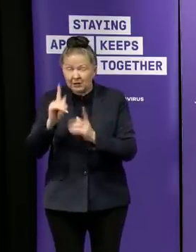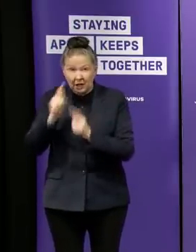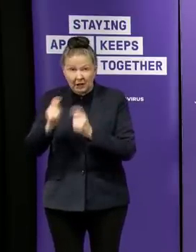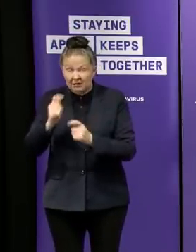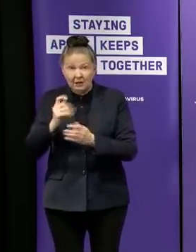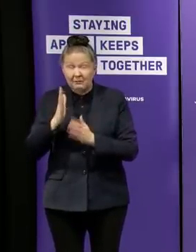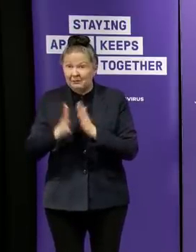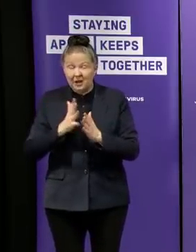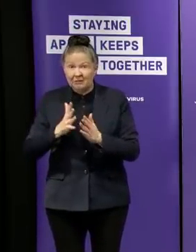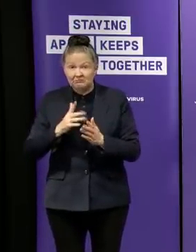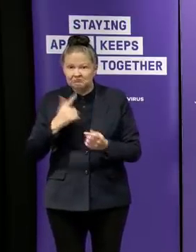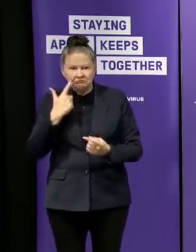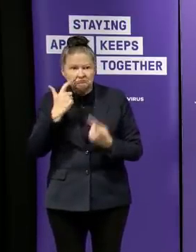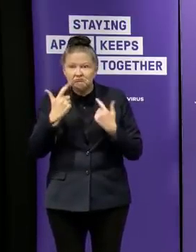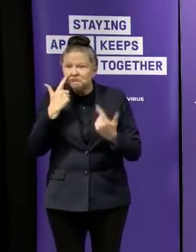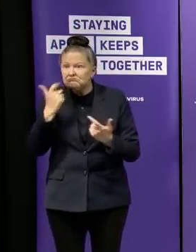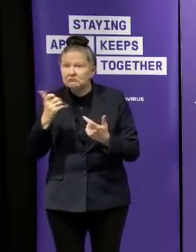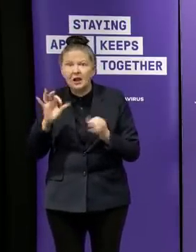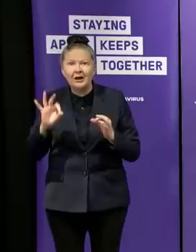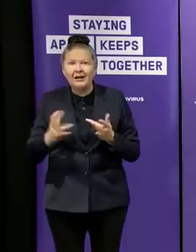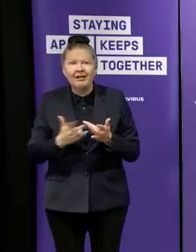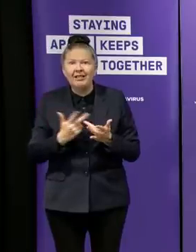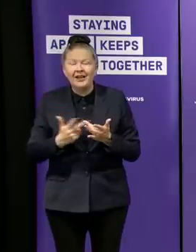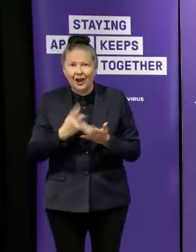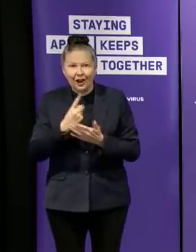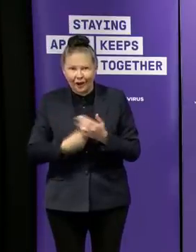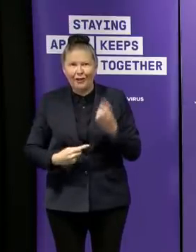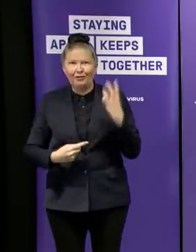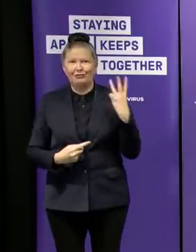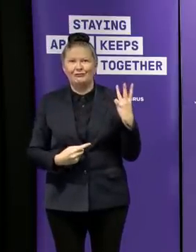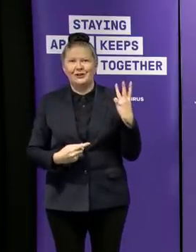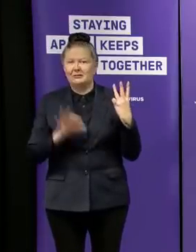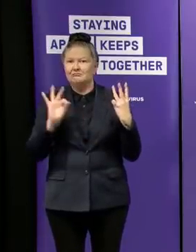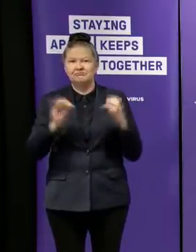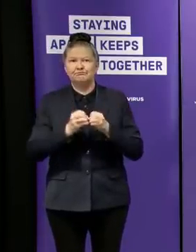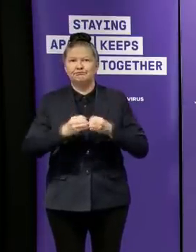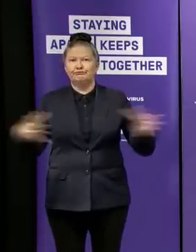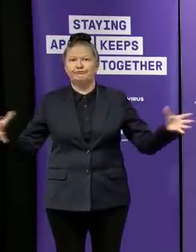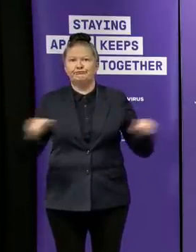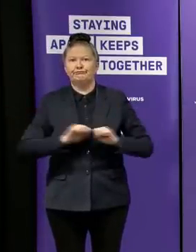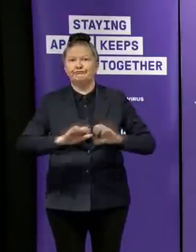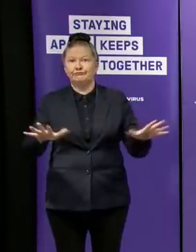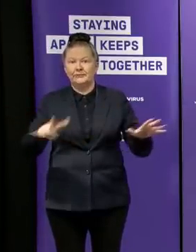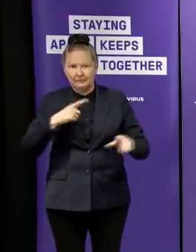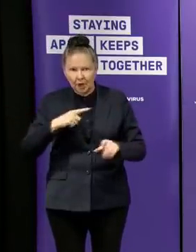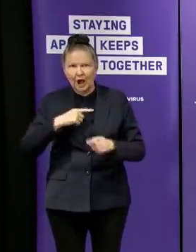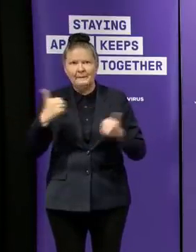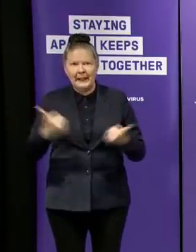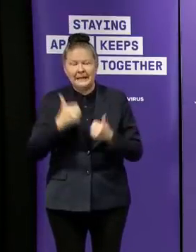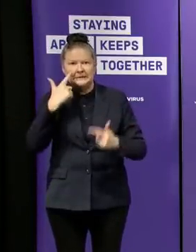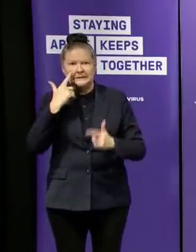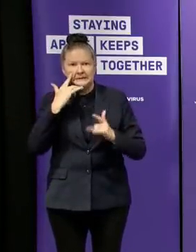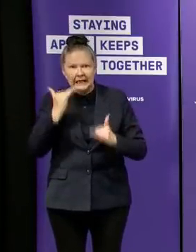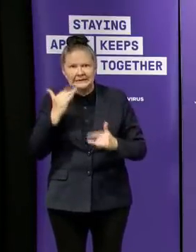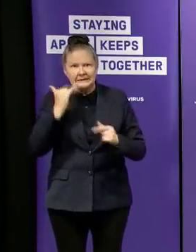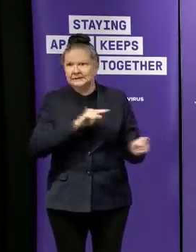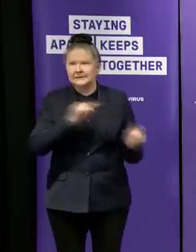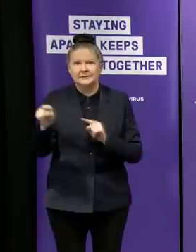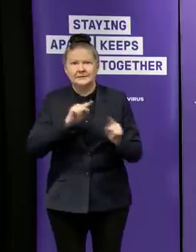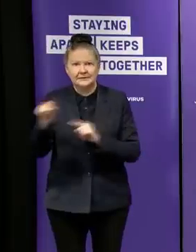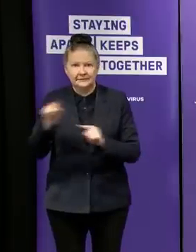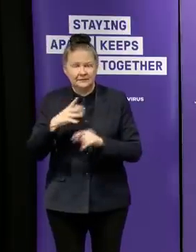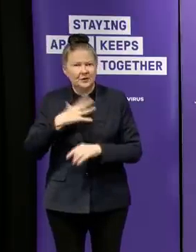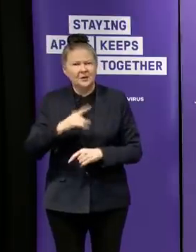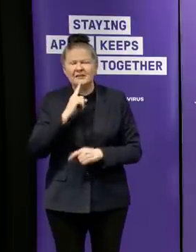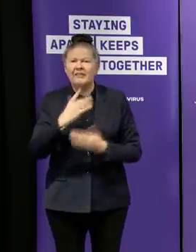only those 3 initial positive cases in the Shepparton community. I want to thank those